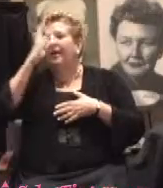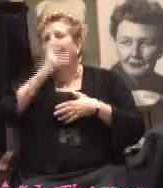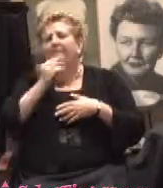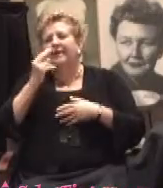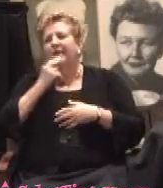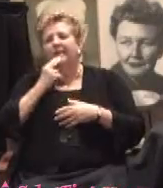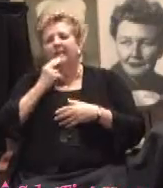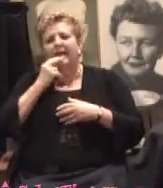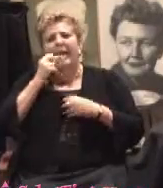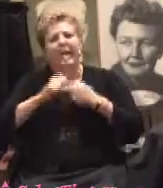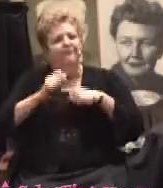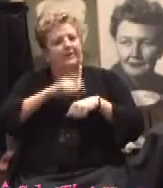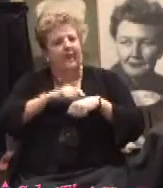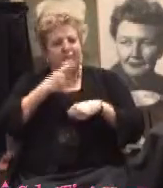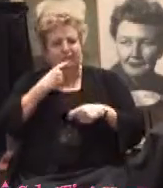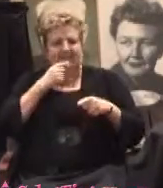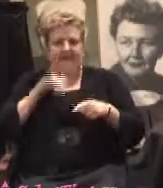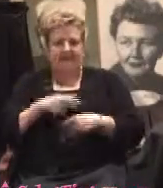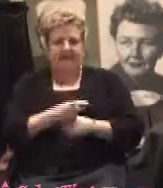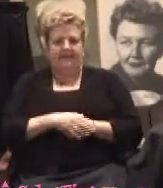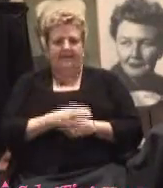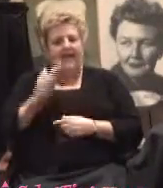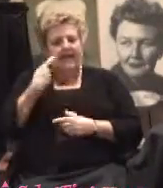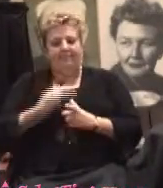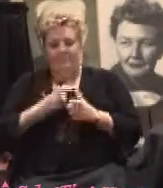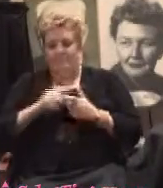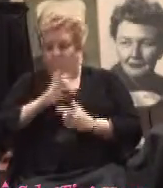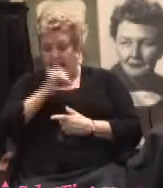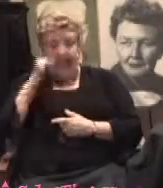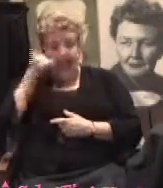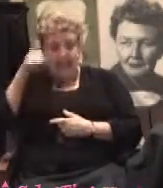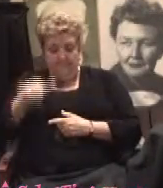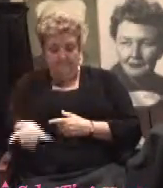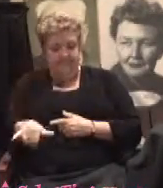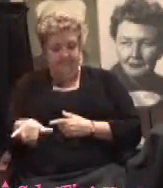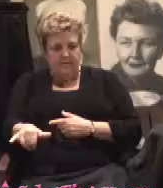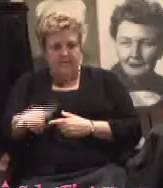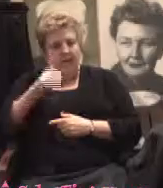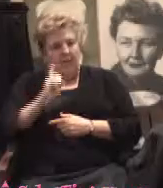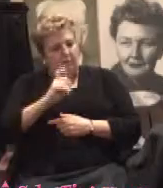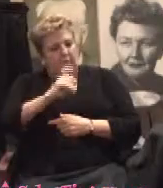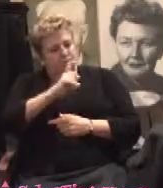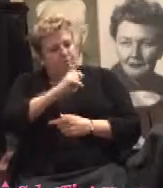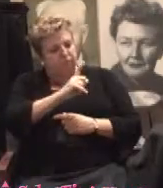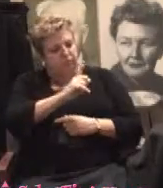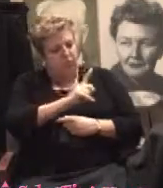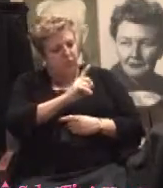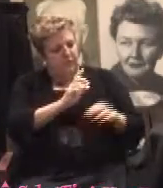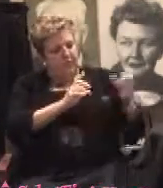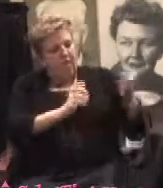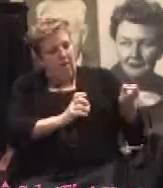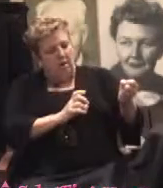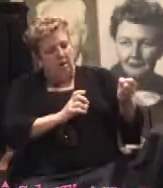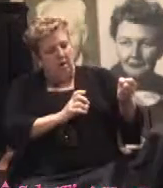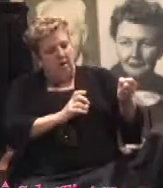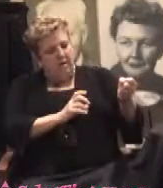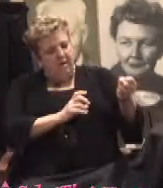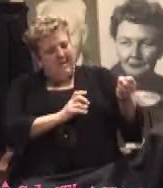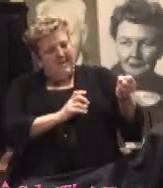Every single time. And I'd hang up the phone and I'd walk towards the door and I'd stop. And I'd think,